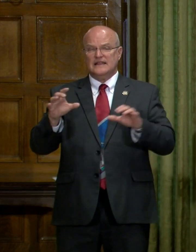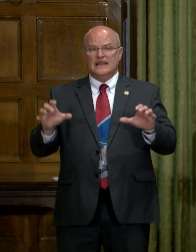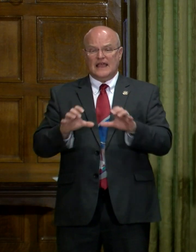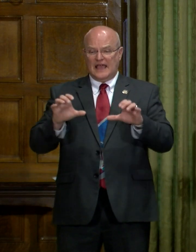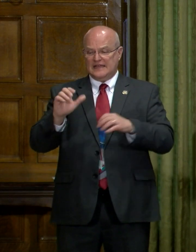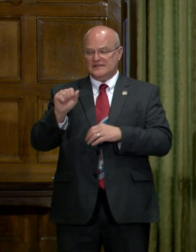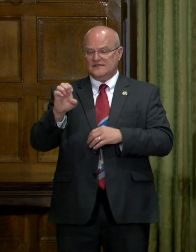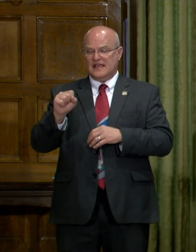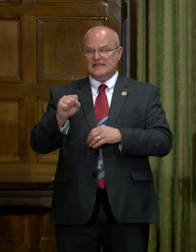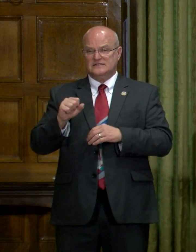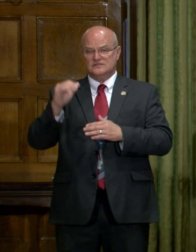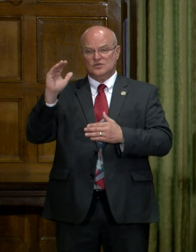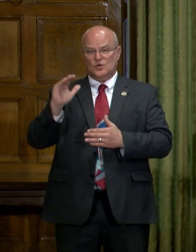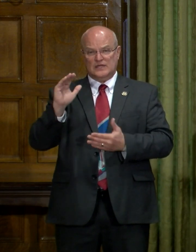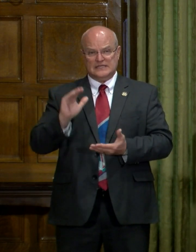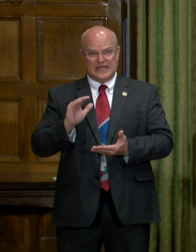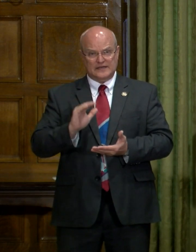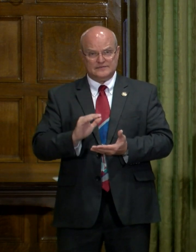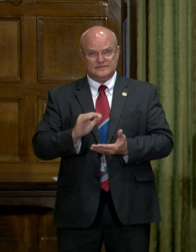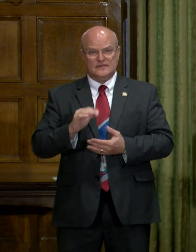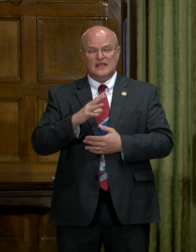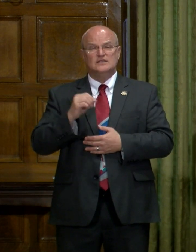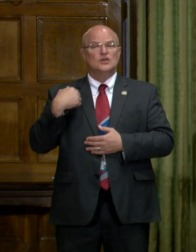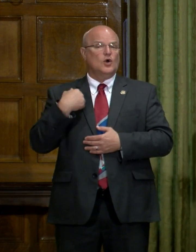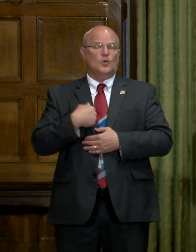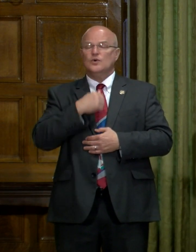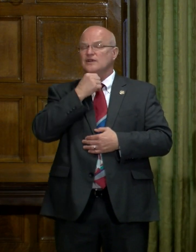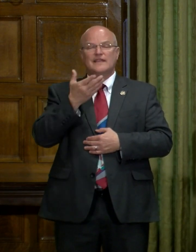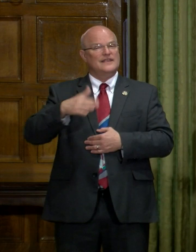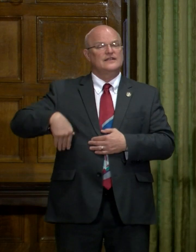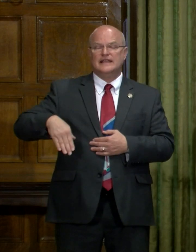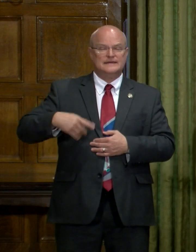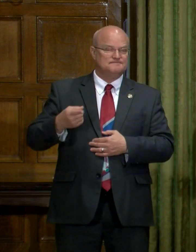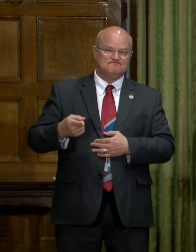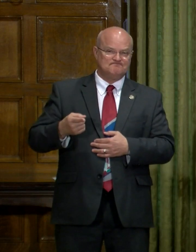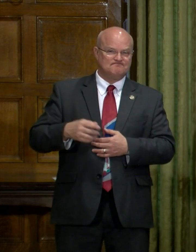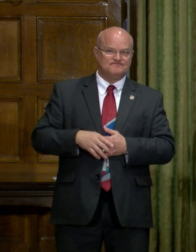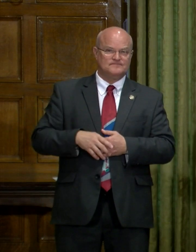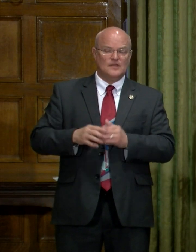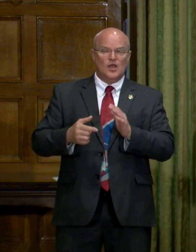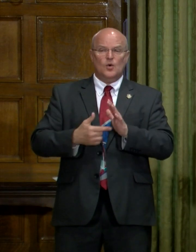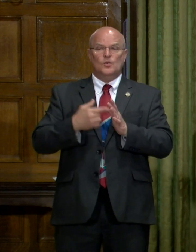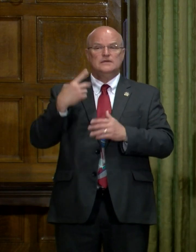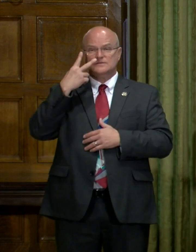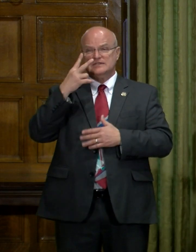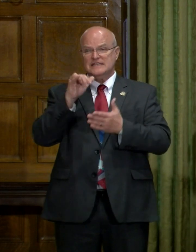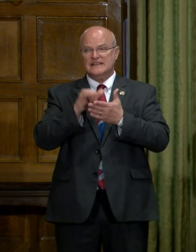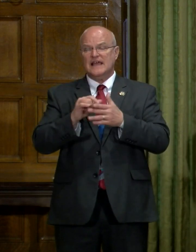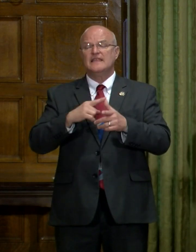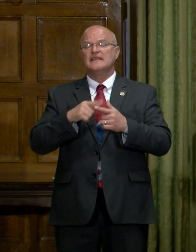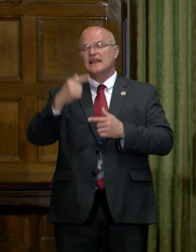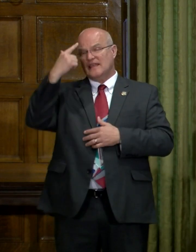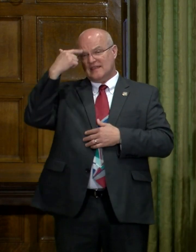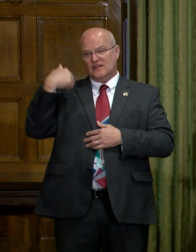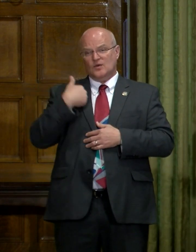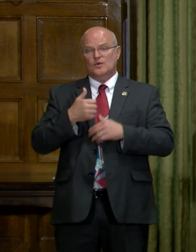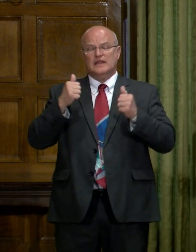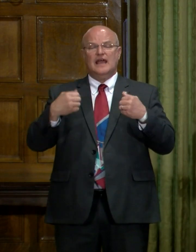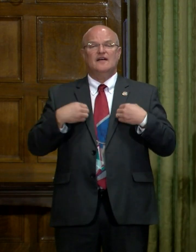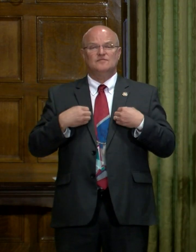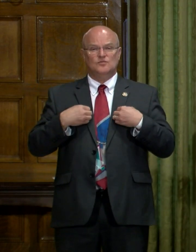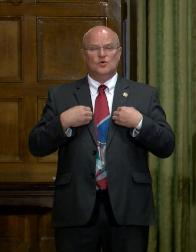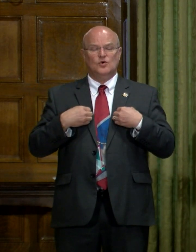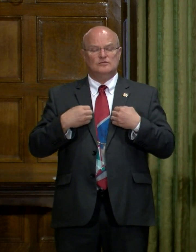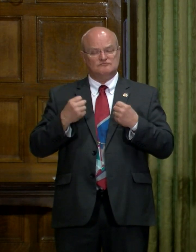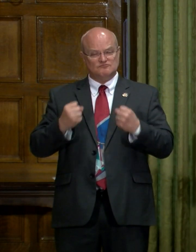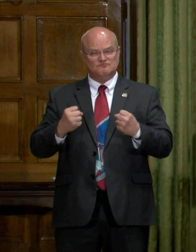active cases going down. And so we're not there yet. And once we see that, then I think we can have more